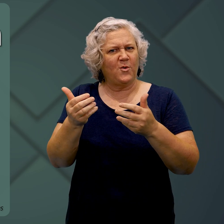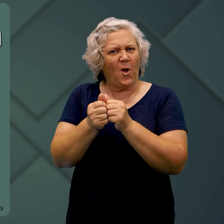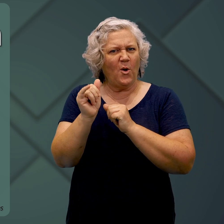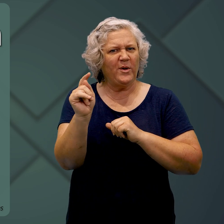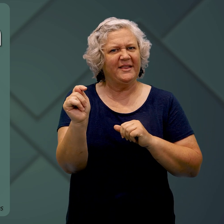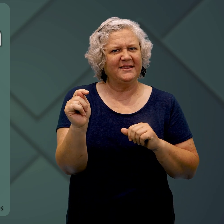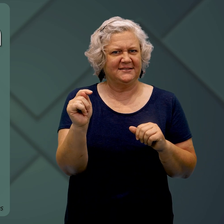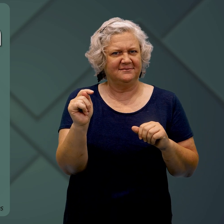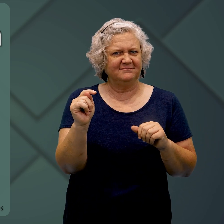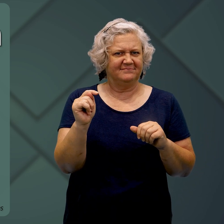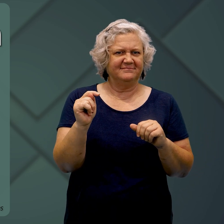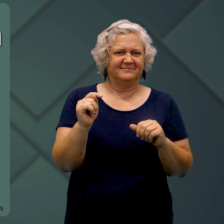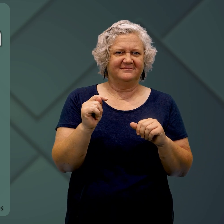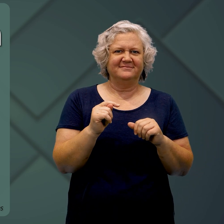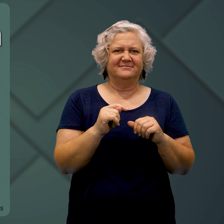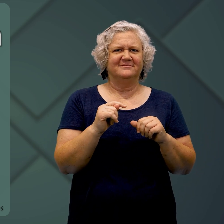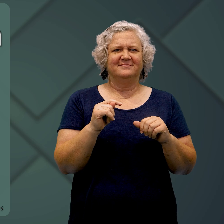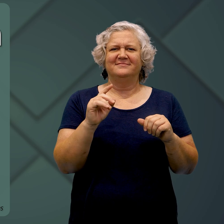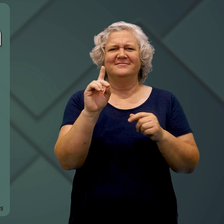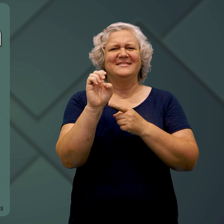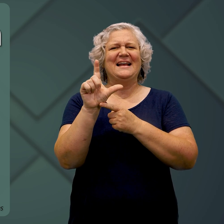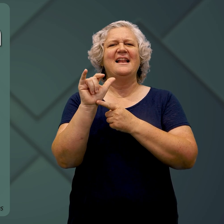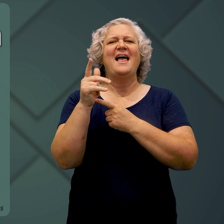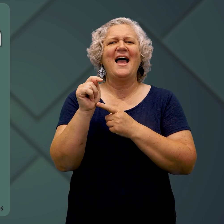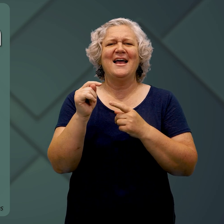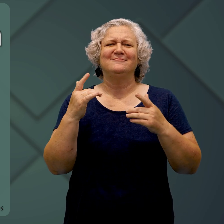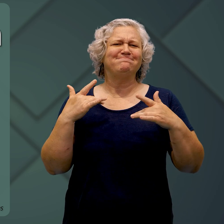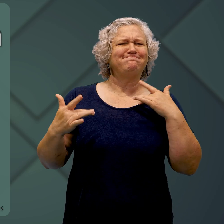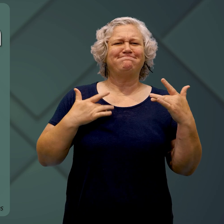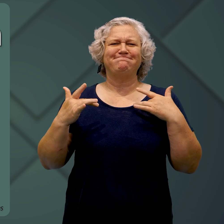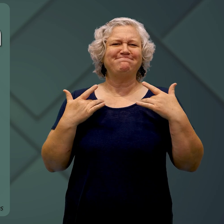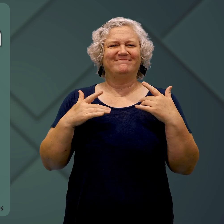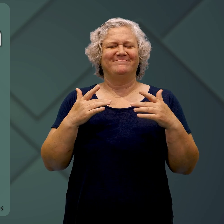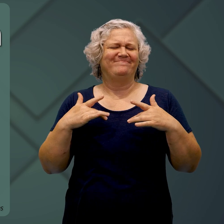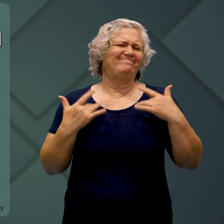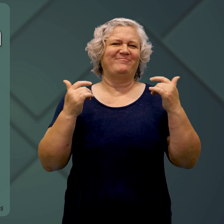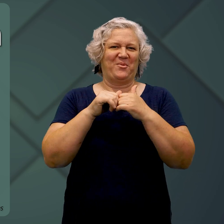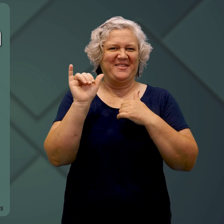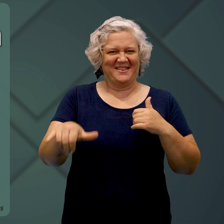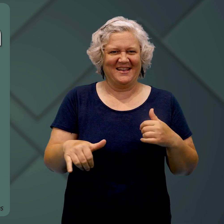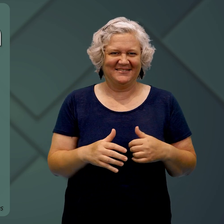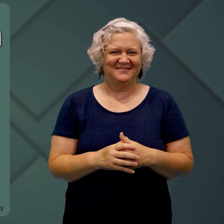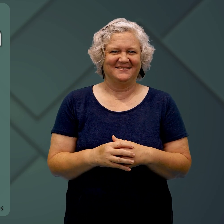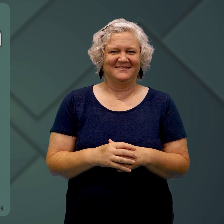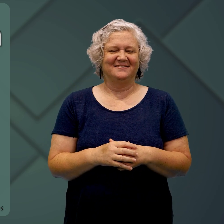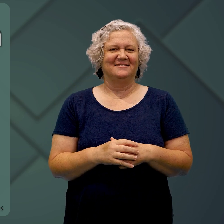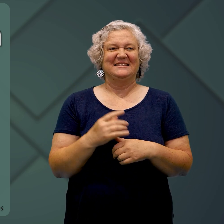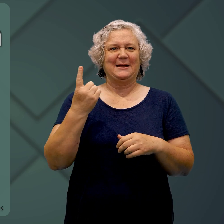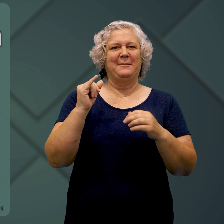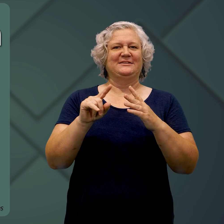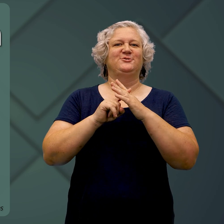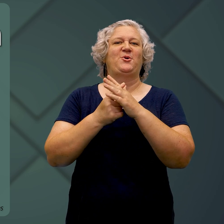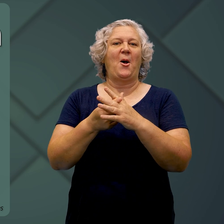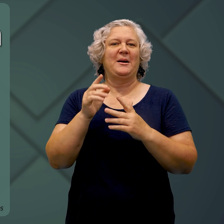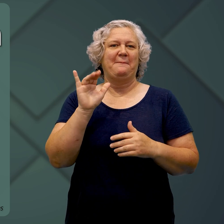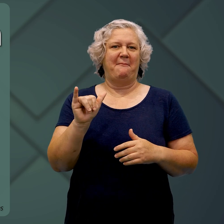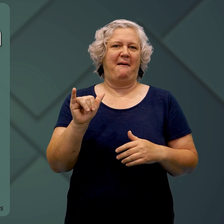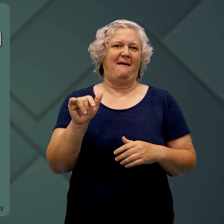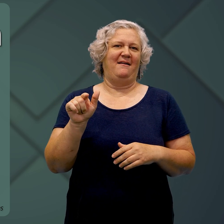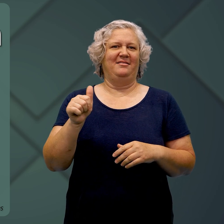surprised, but if you continue in that interaction and go with it, you can be delighted in that and have a lot of fun with it, with something that